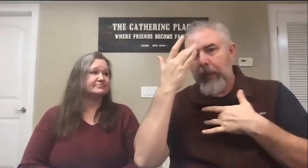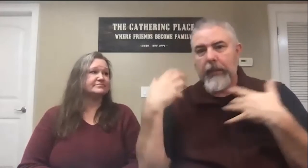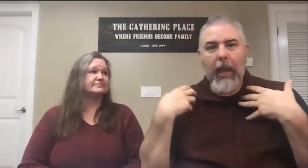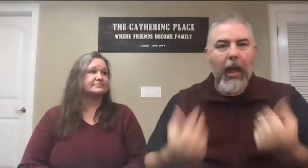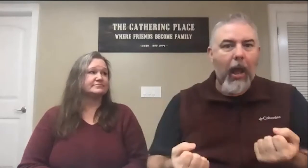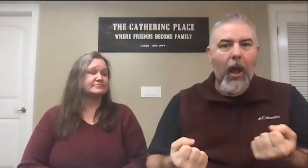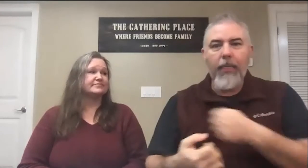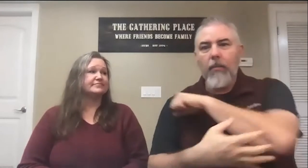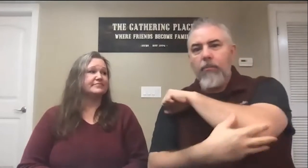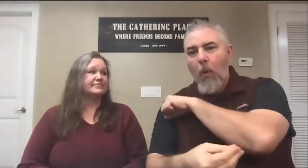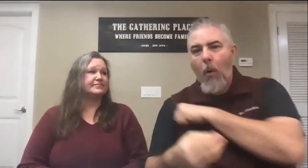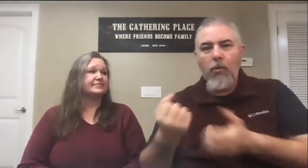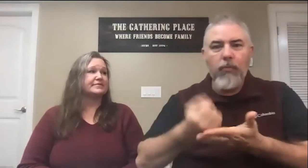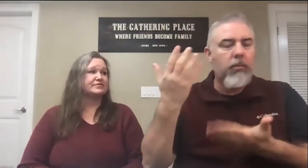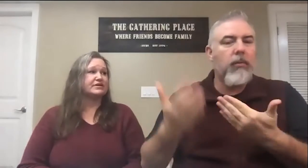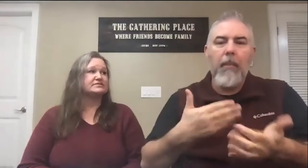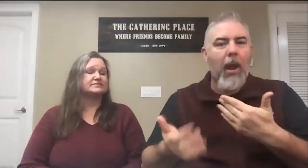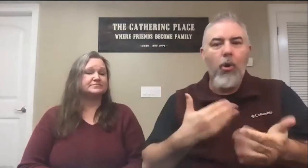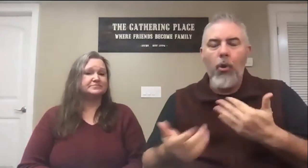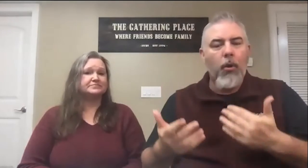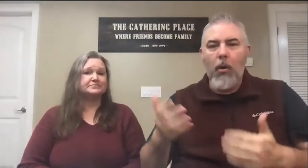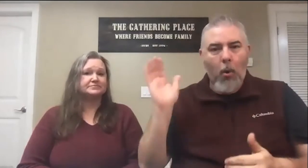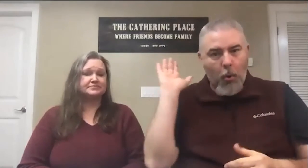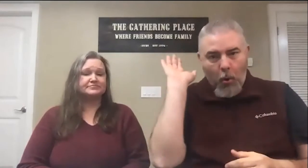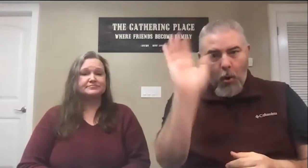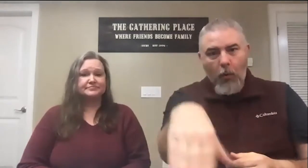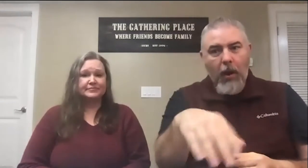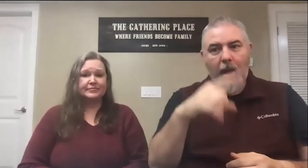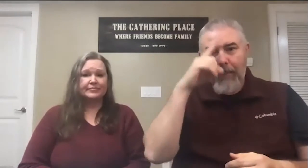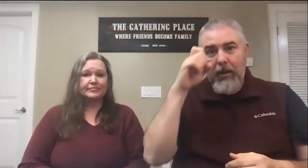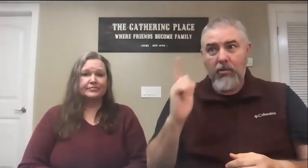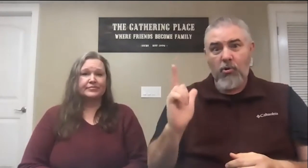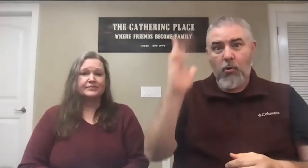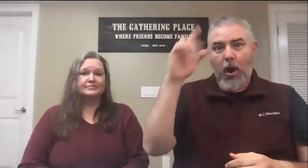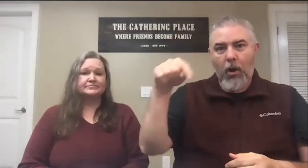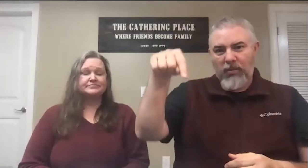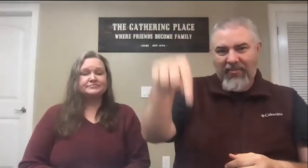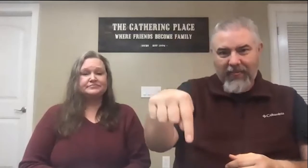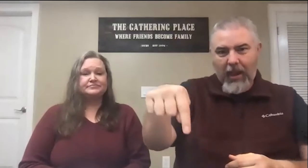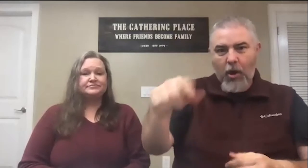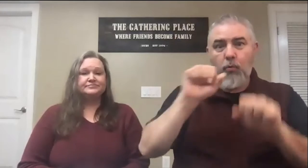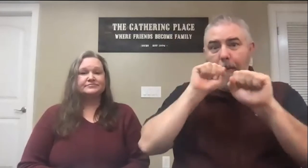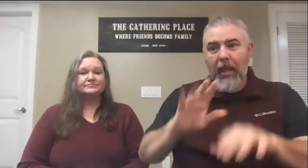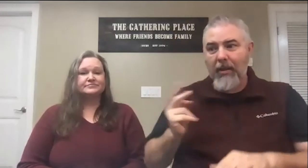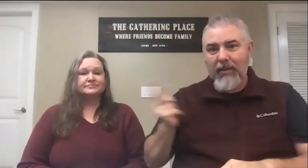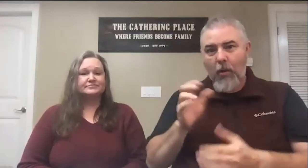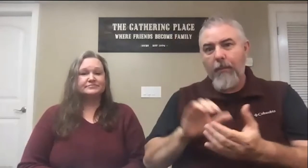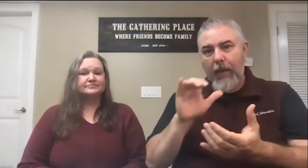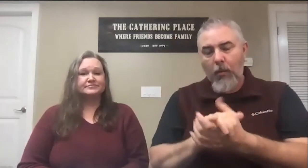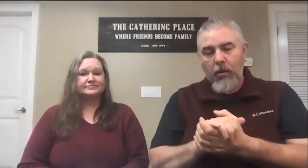good, to the sickness and health, and poor and richness. It doesn't matter all the way you committed, because God is in there, and